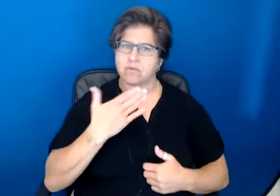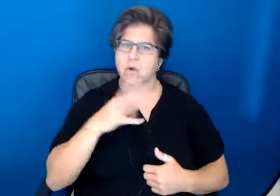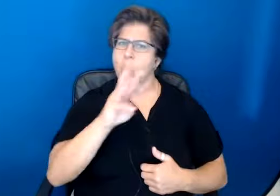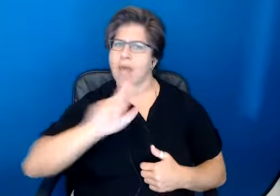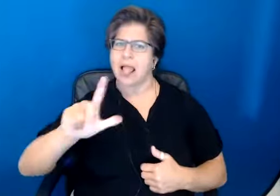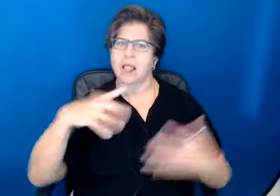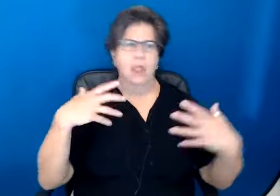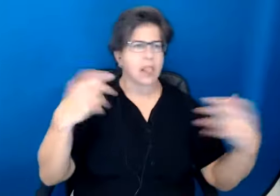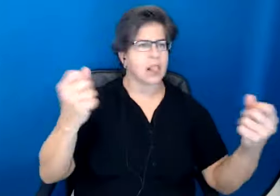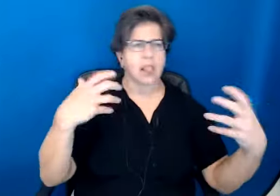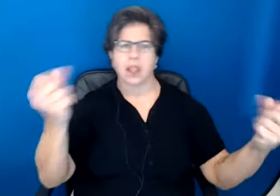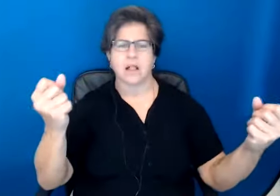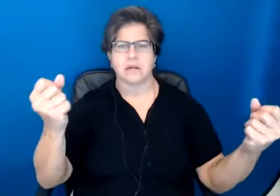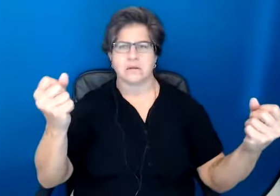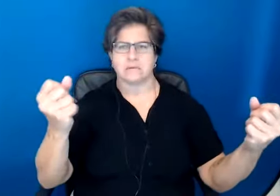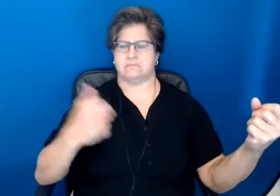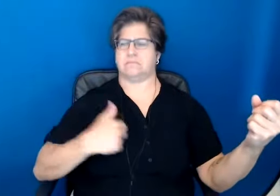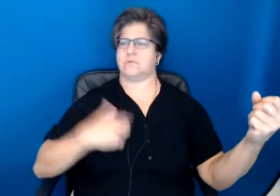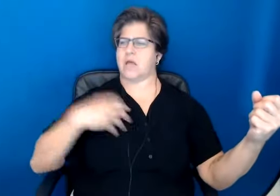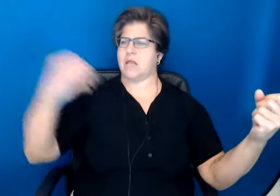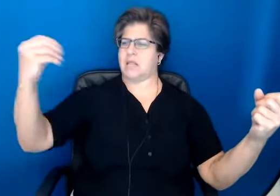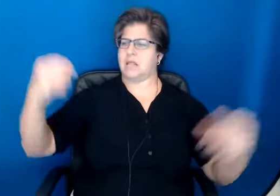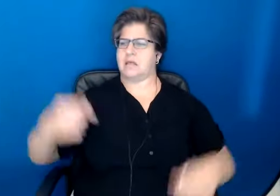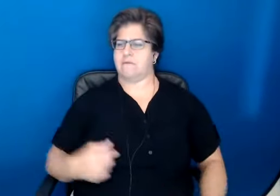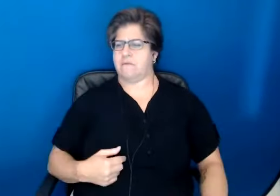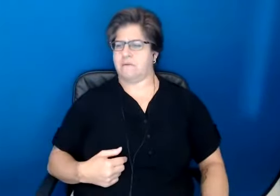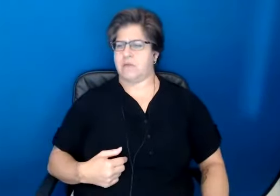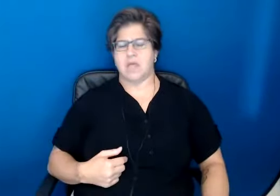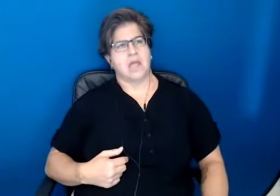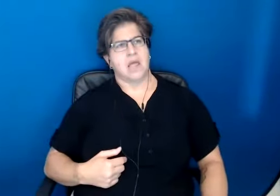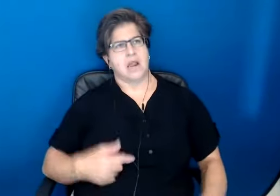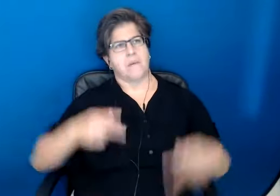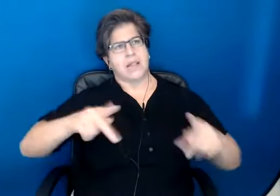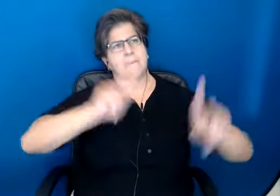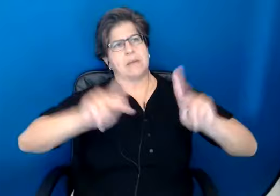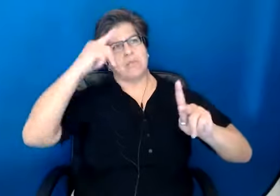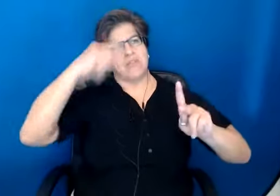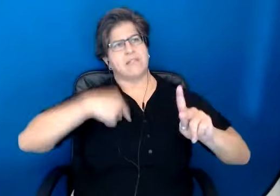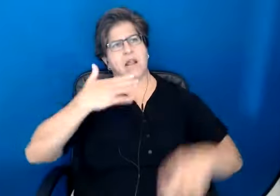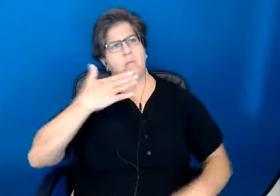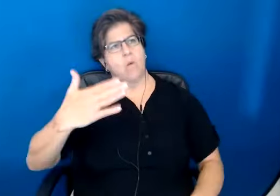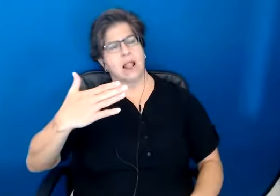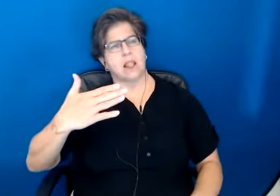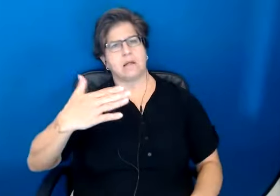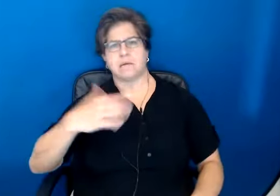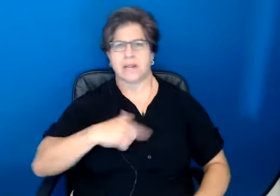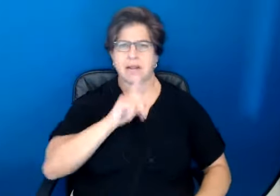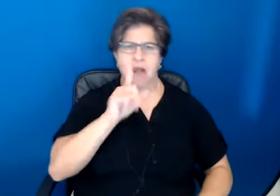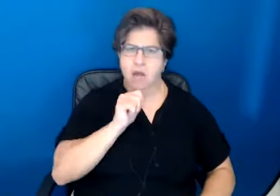untreated effects of alcoholism, and I did not know how to tell you. Because the struggle I had was I was in the rooms